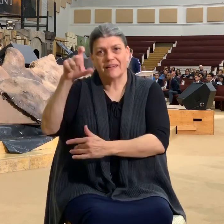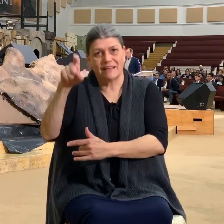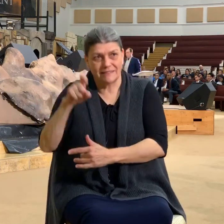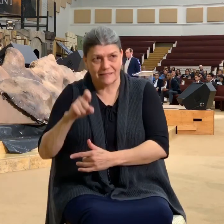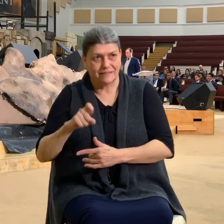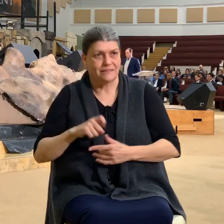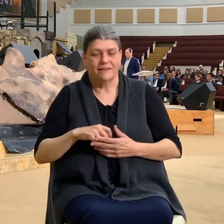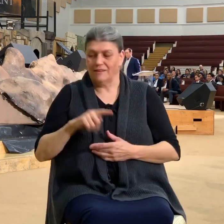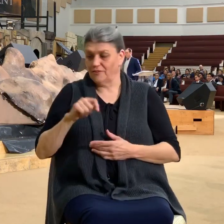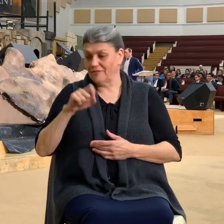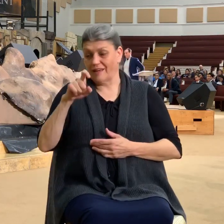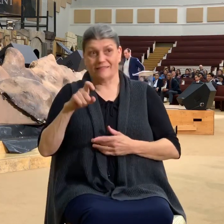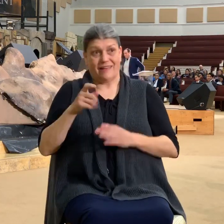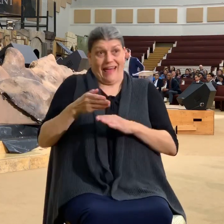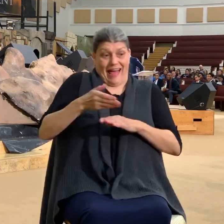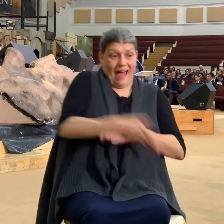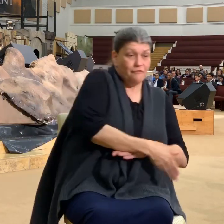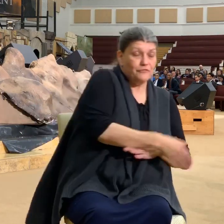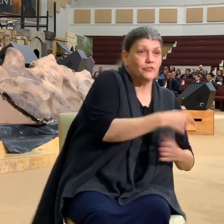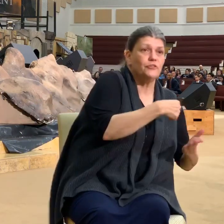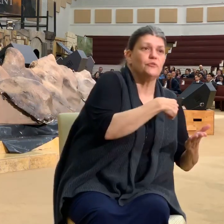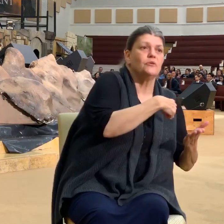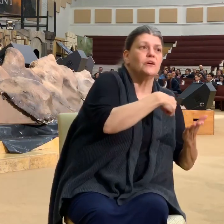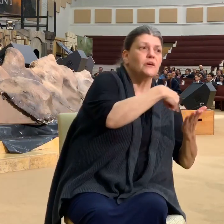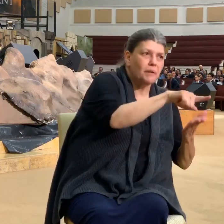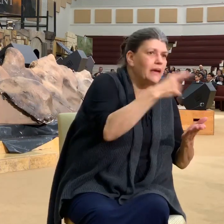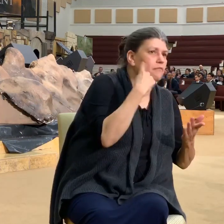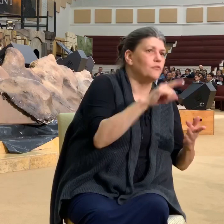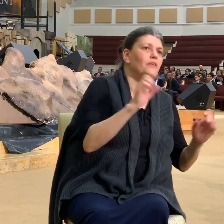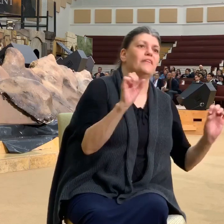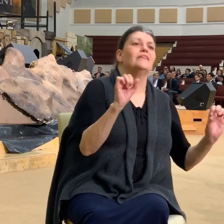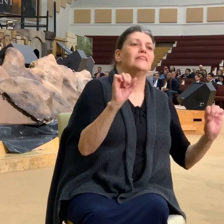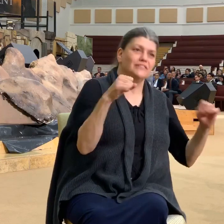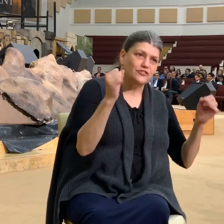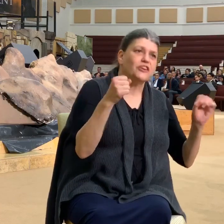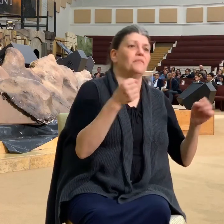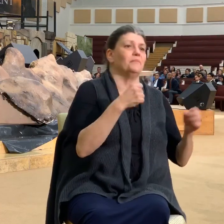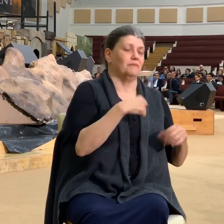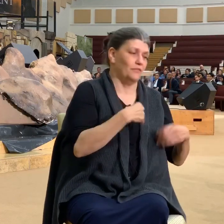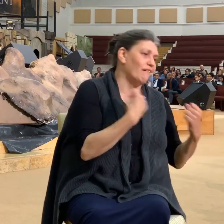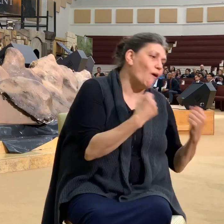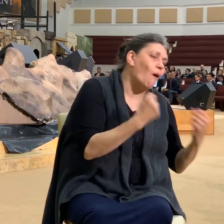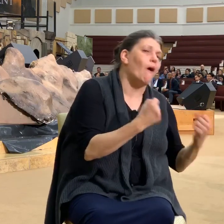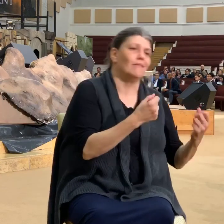was. You don't pay the IRS after all that extra stuff.